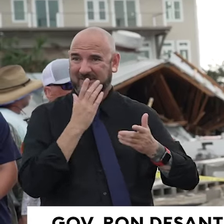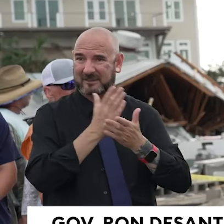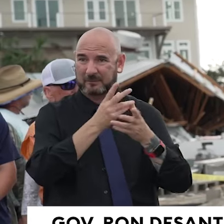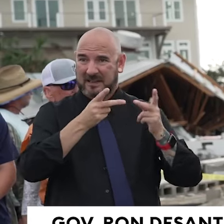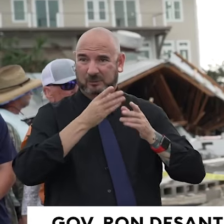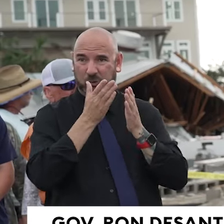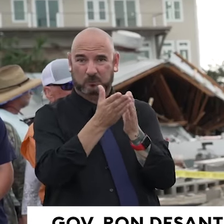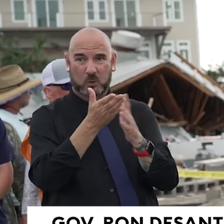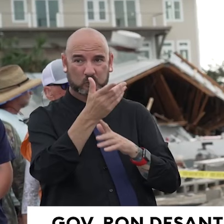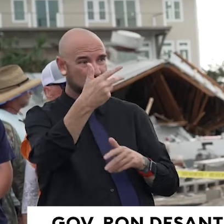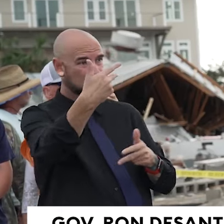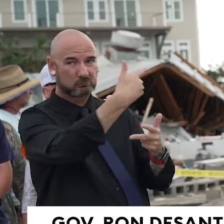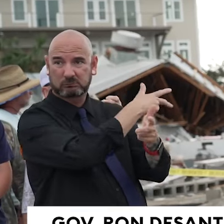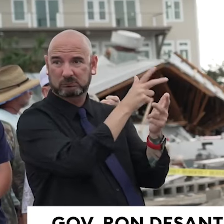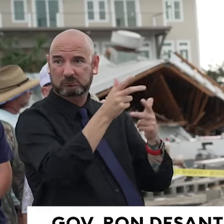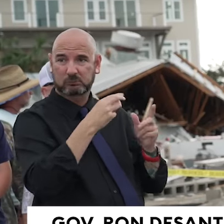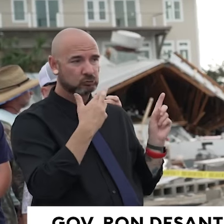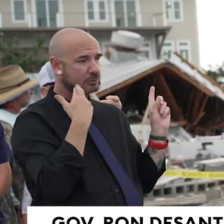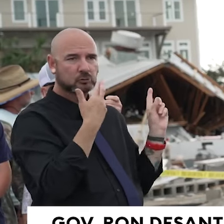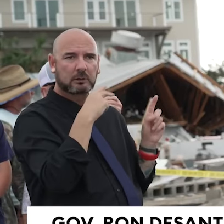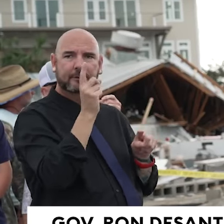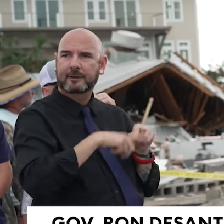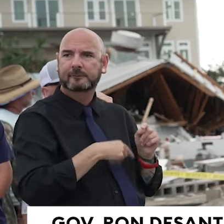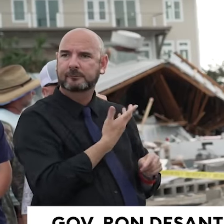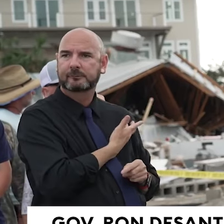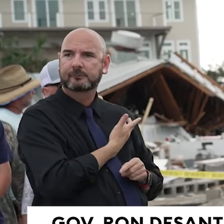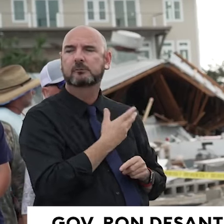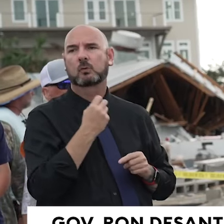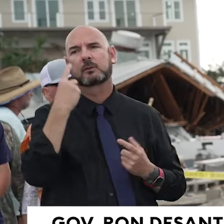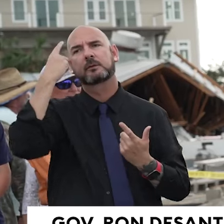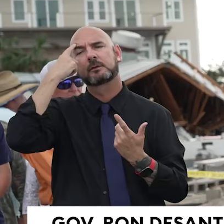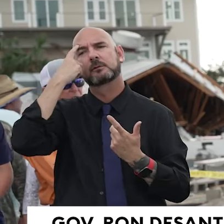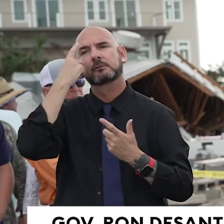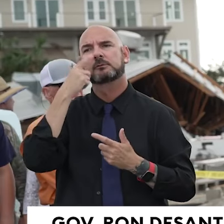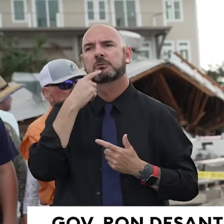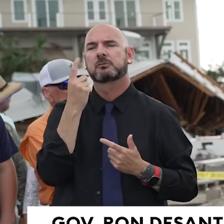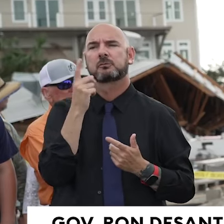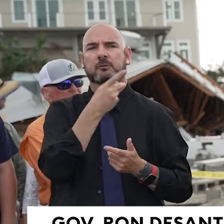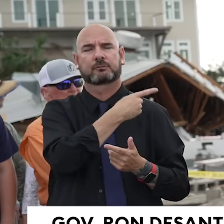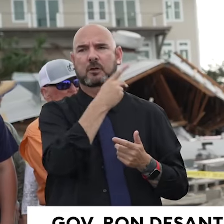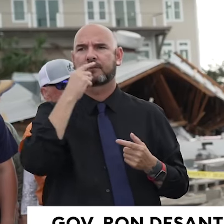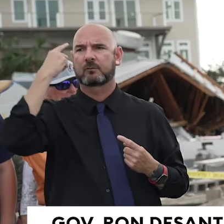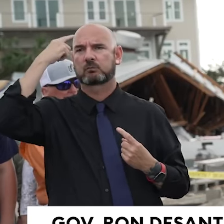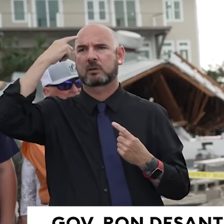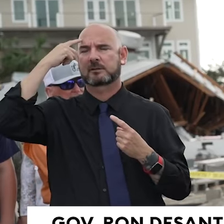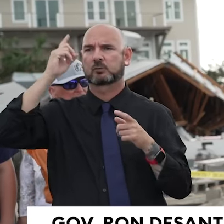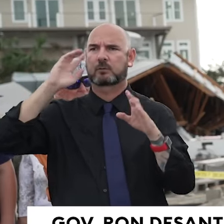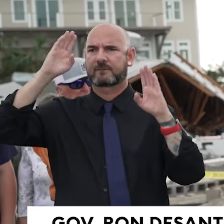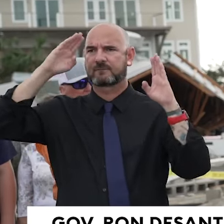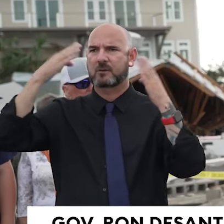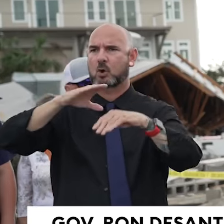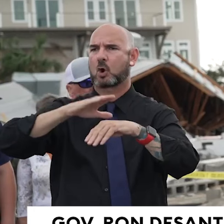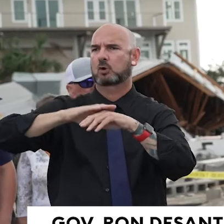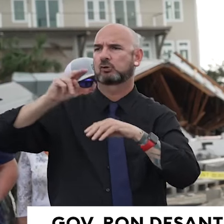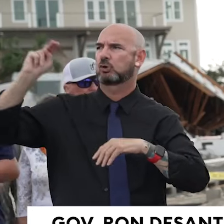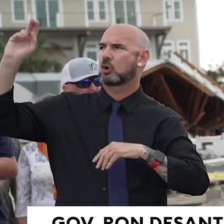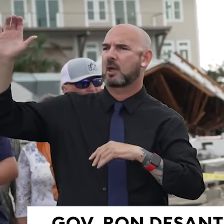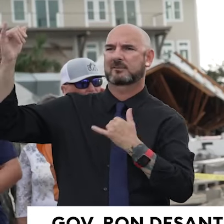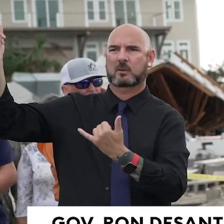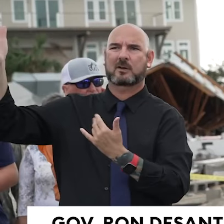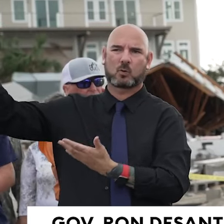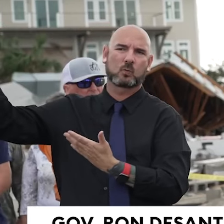do that. You're in, and I just think they should really, the federal government should focus on that. We're running